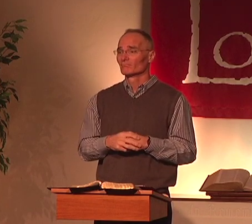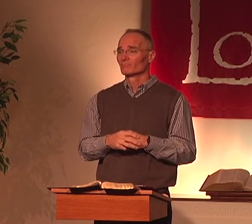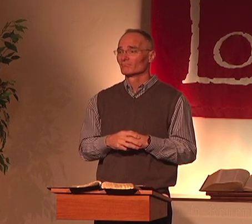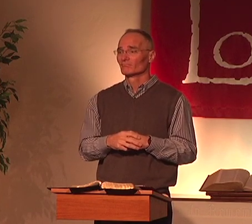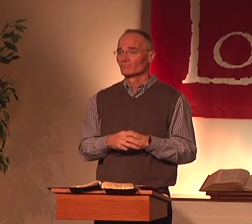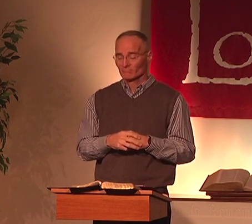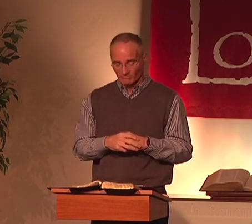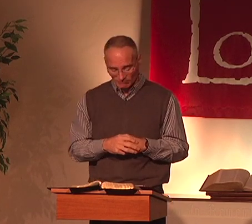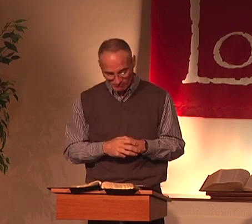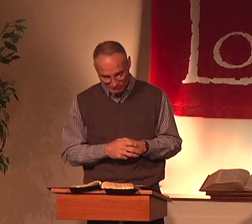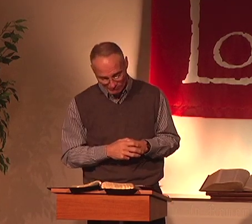Everything's Good